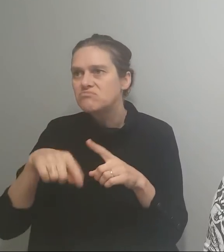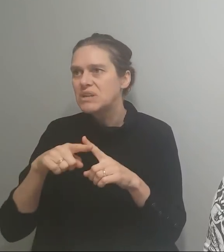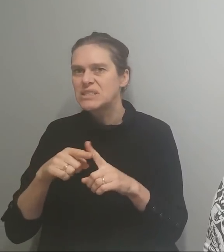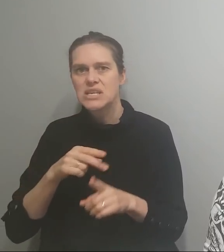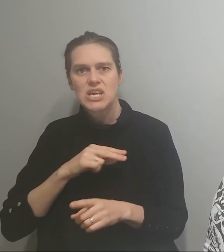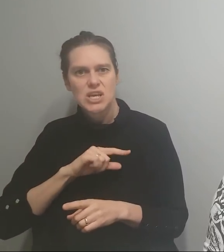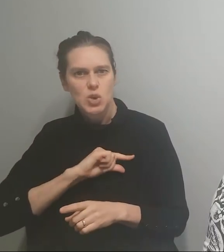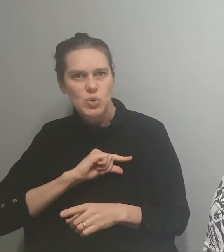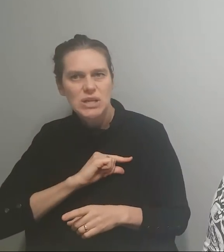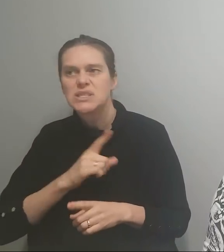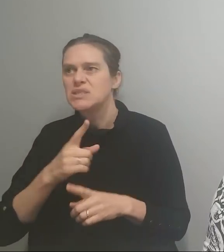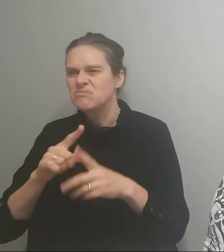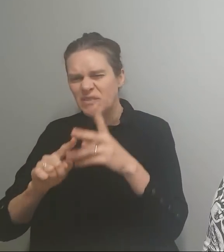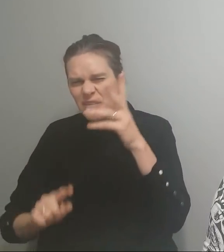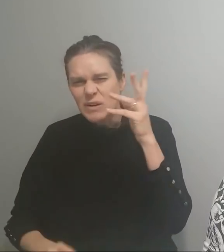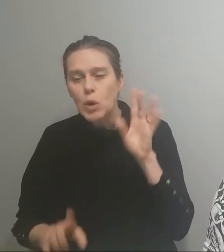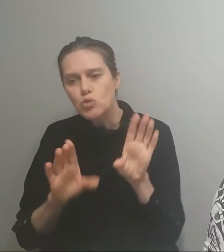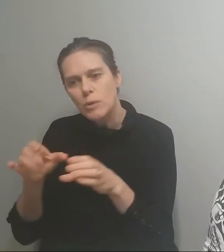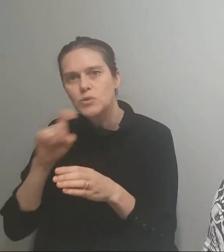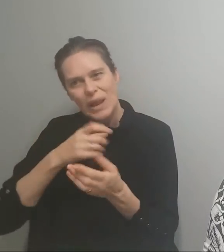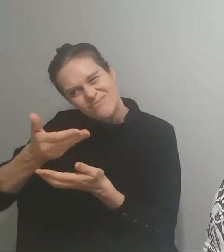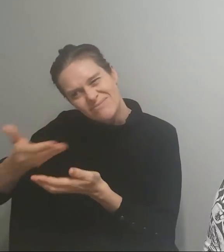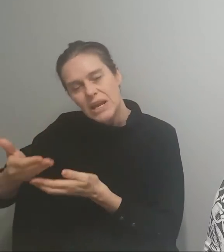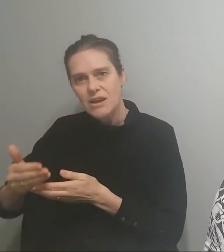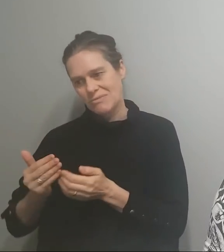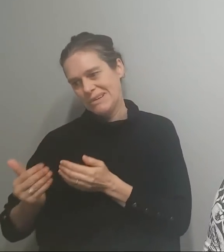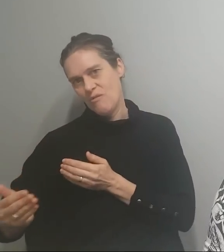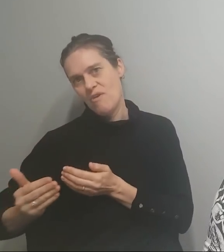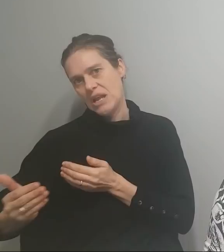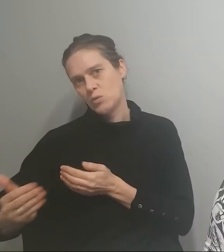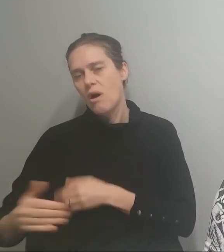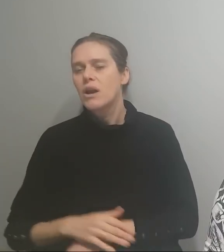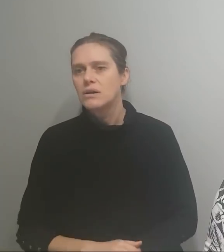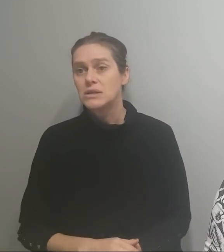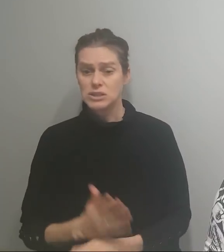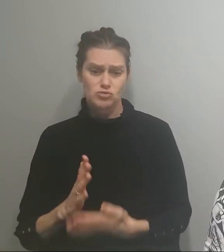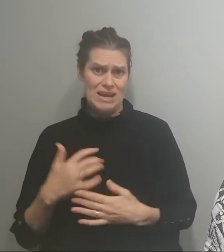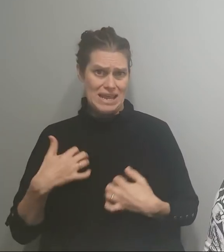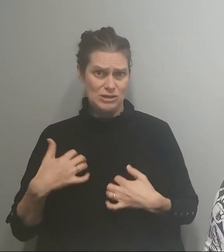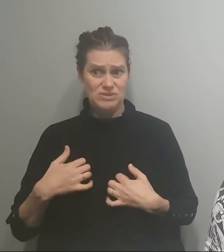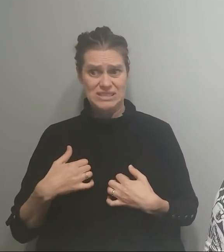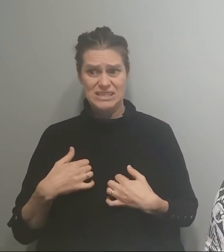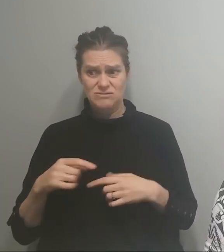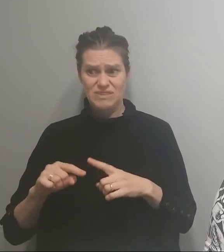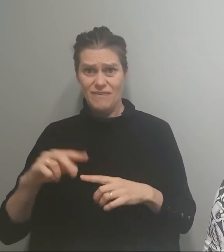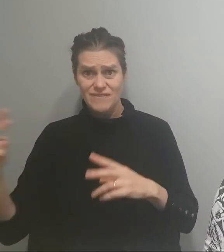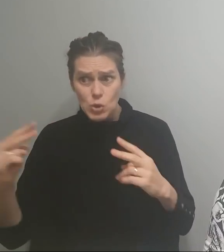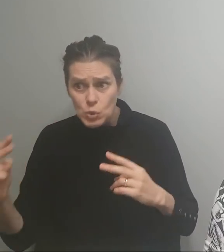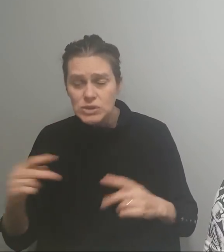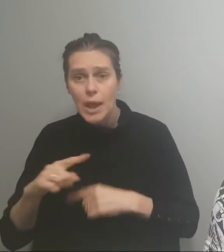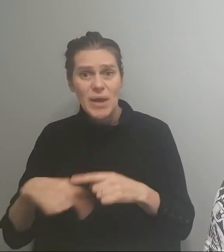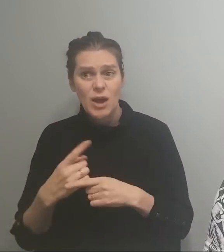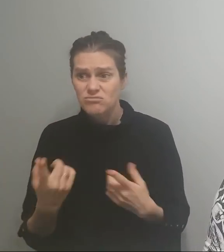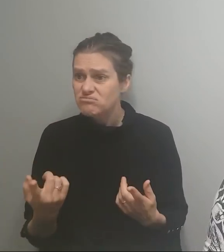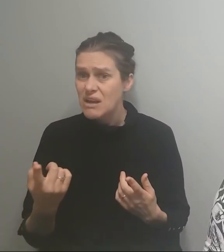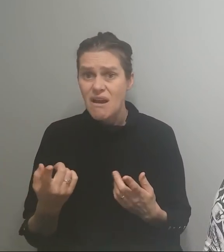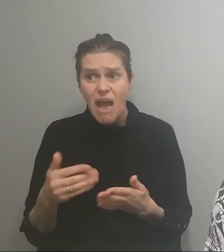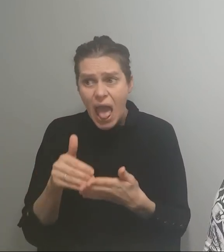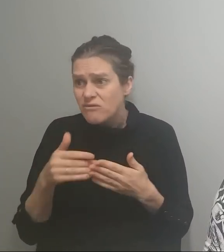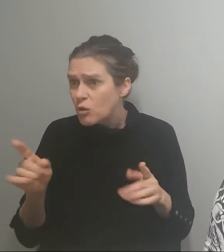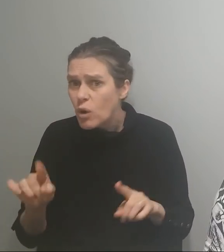next little while. We're really interested in people's views on what else would be helpful, so